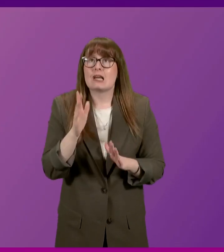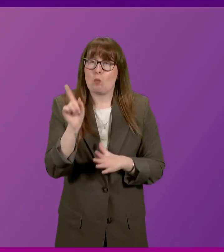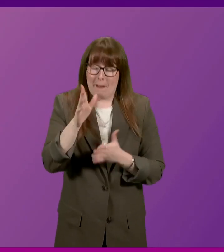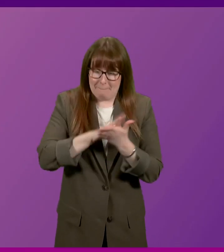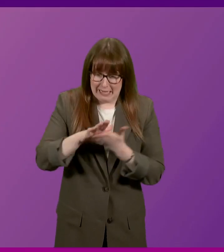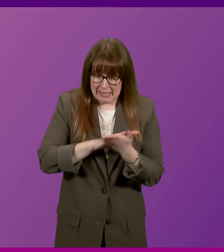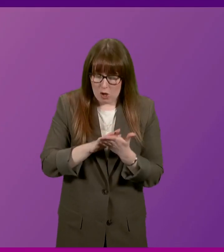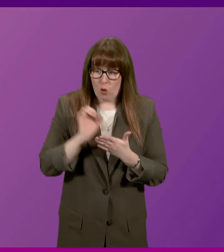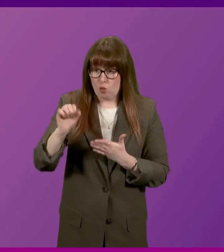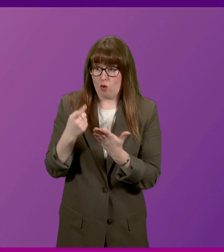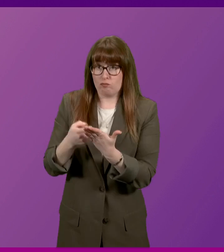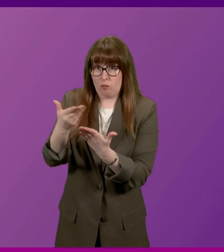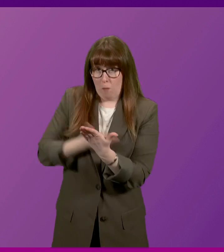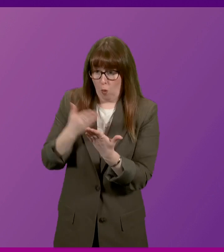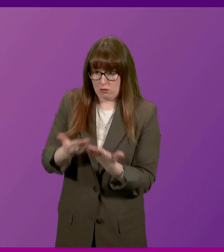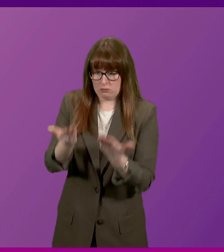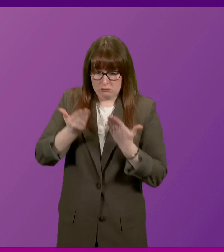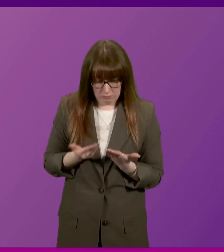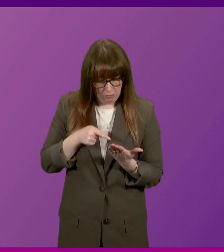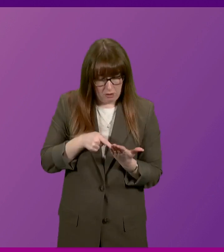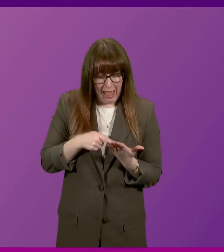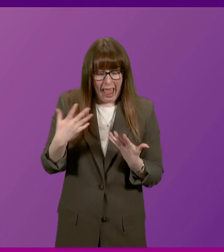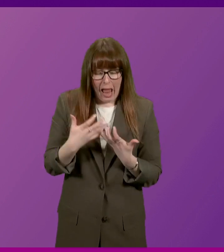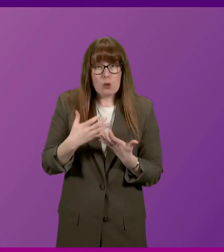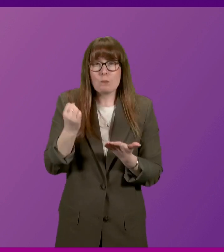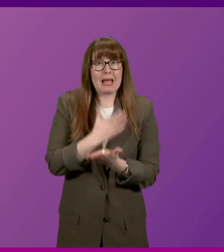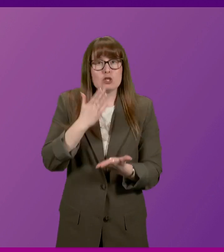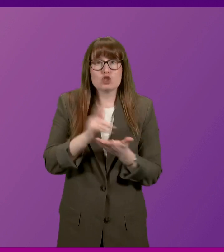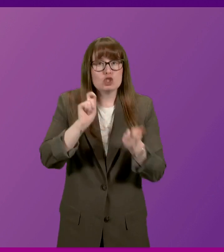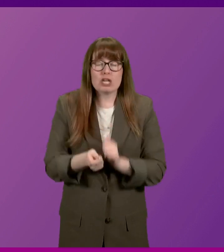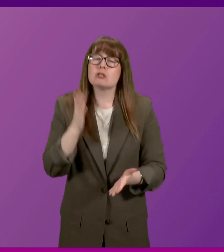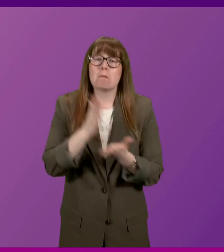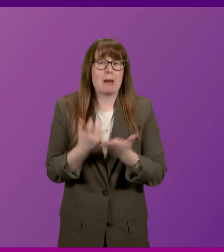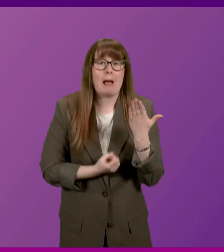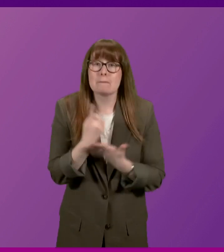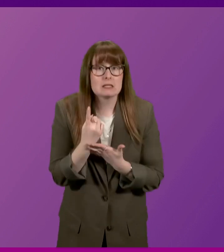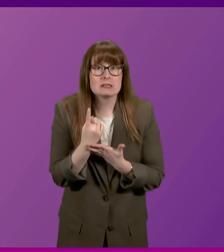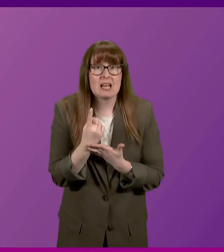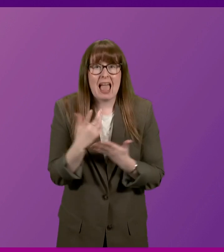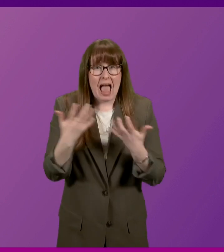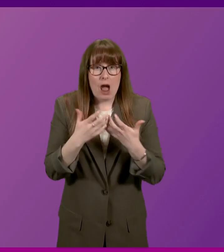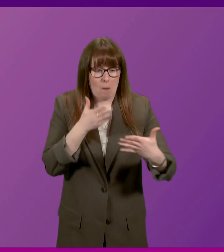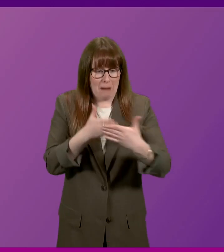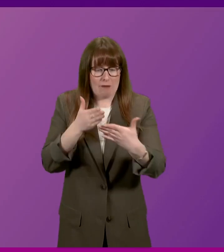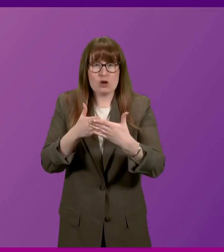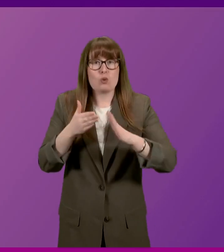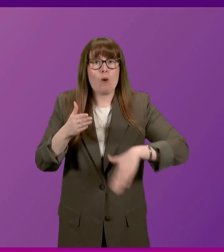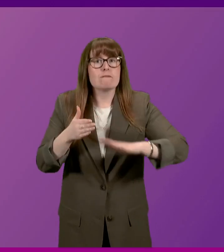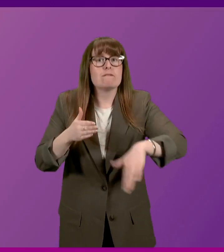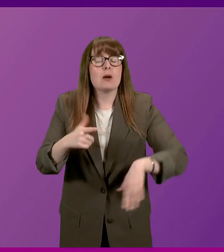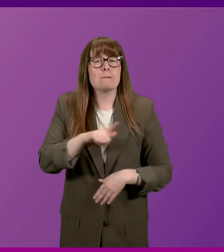take your report and make the changes that kind of break down some of those barriers, because